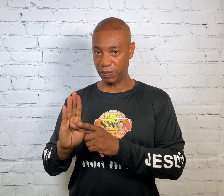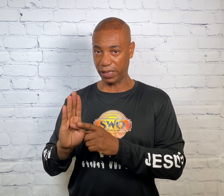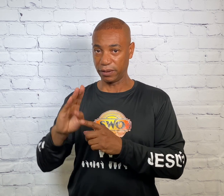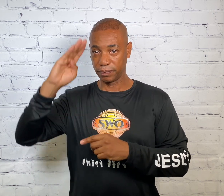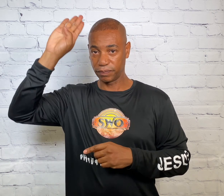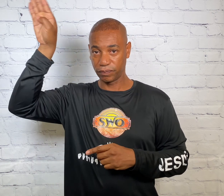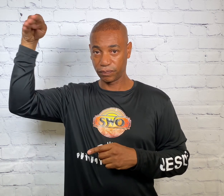B.